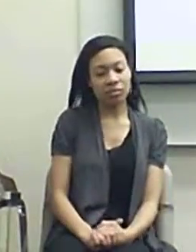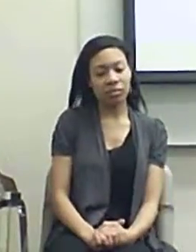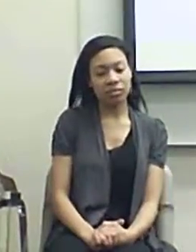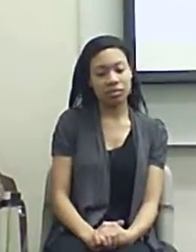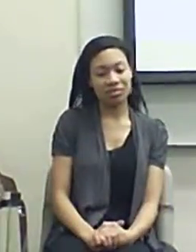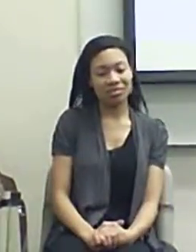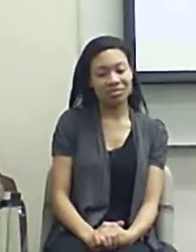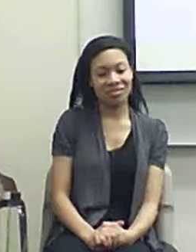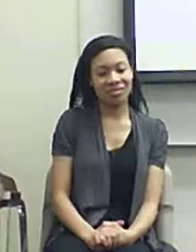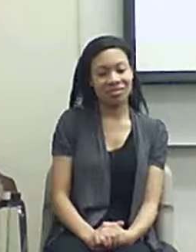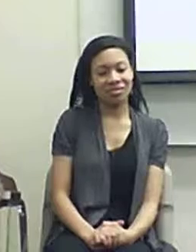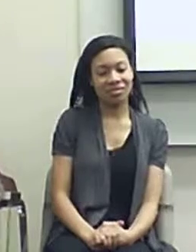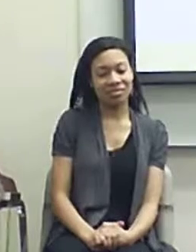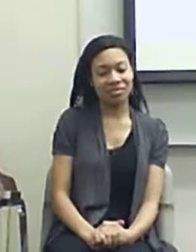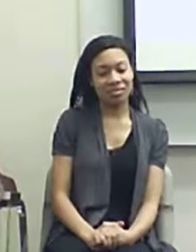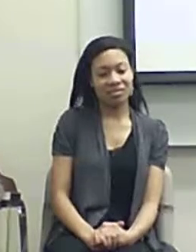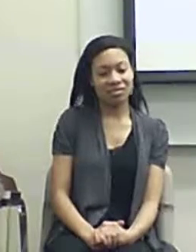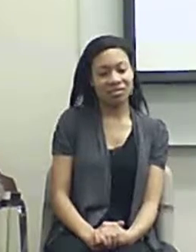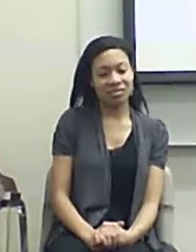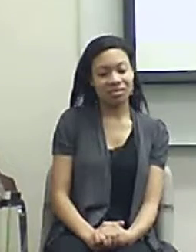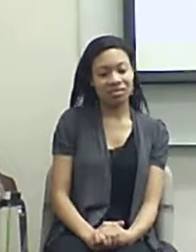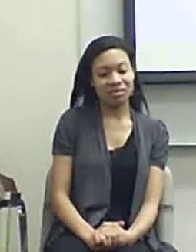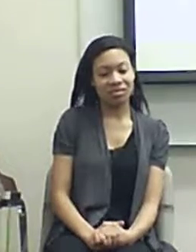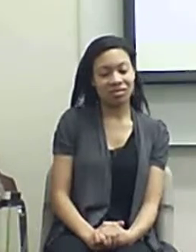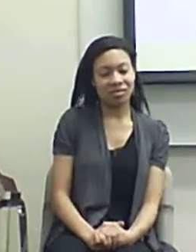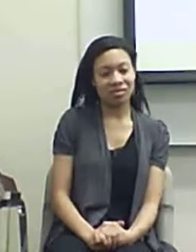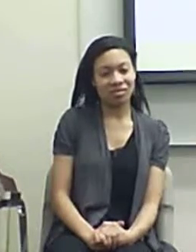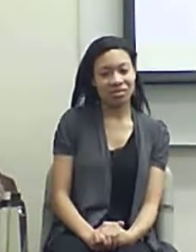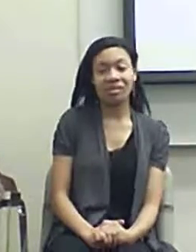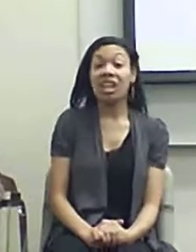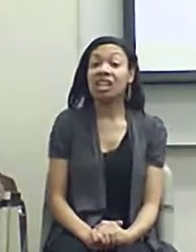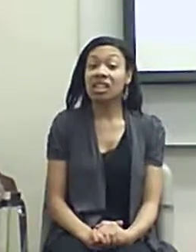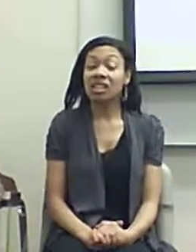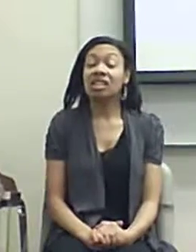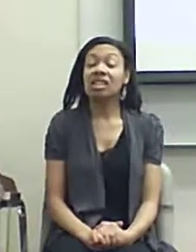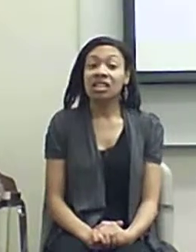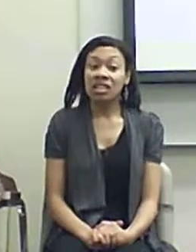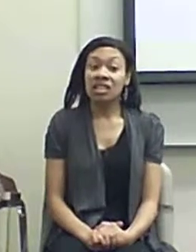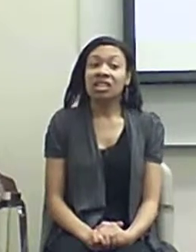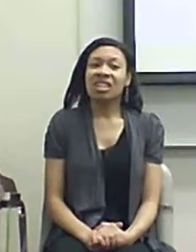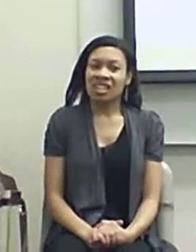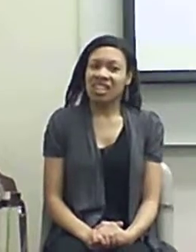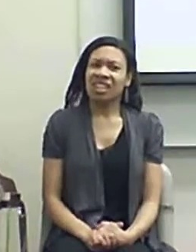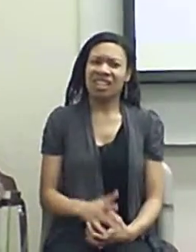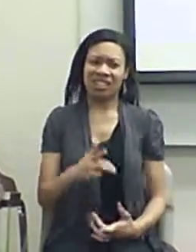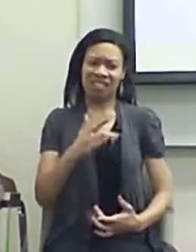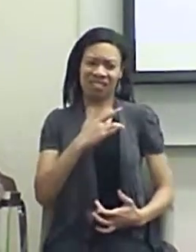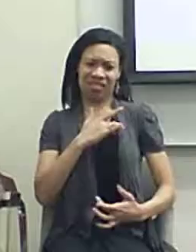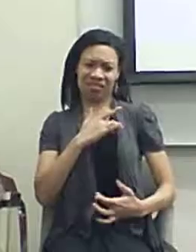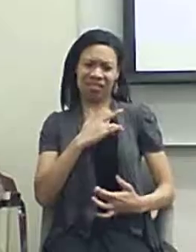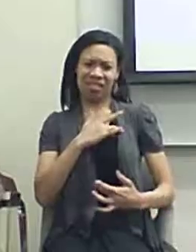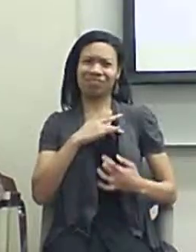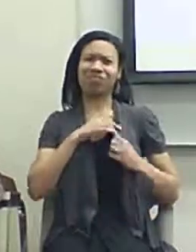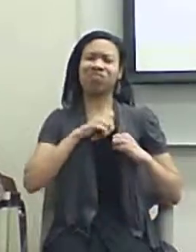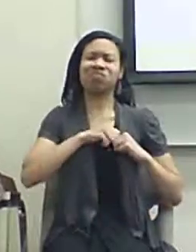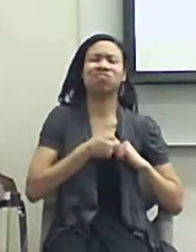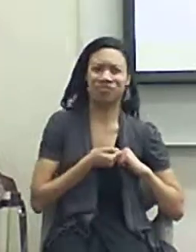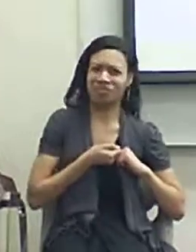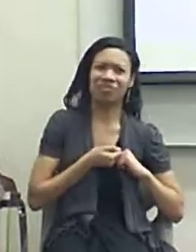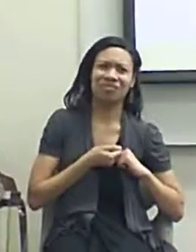can't, what it is. I mean, it is that, it's heart-wrenching, particularly because I see her, and I